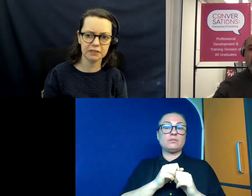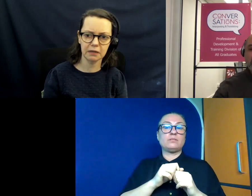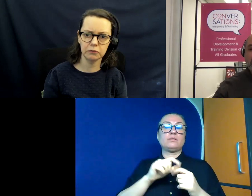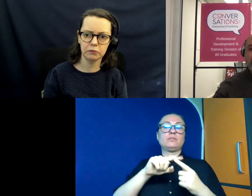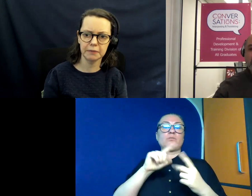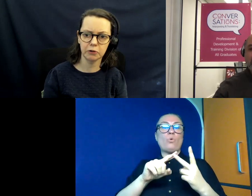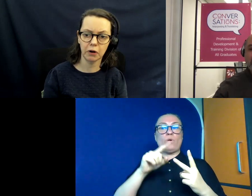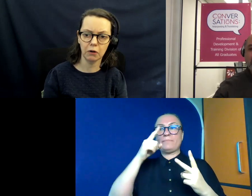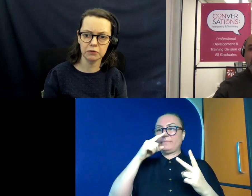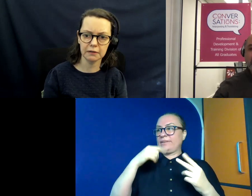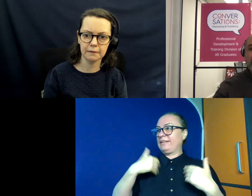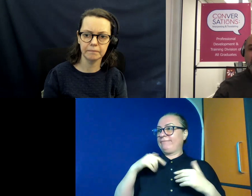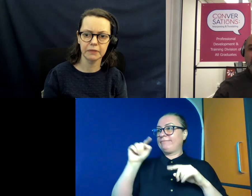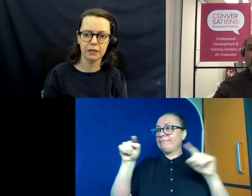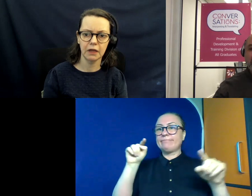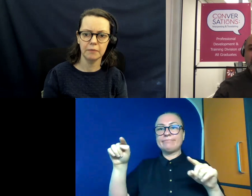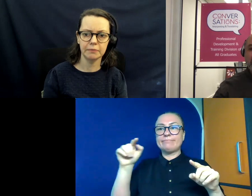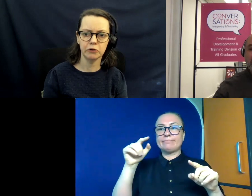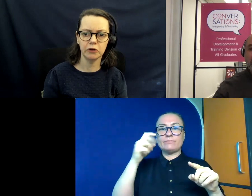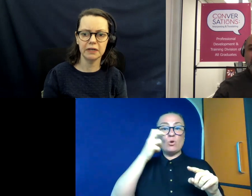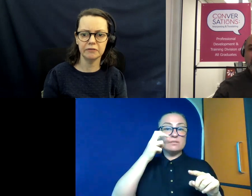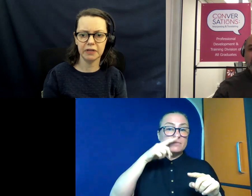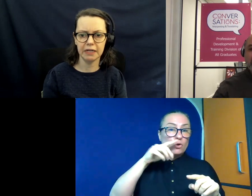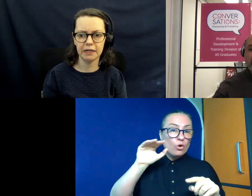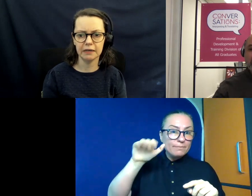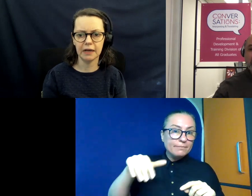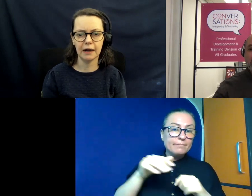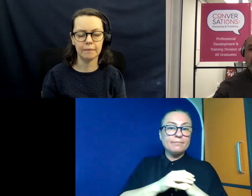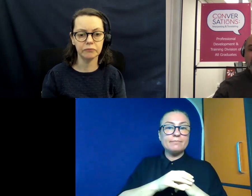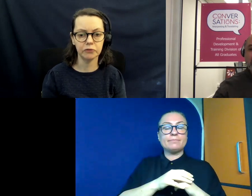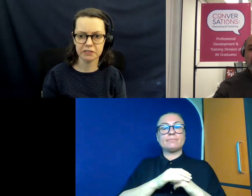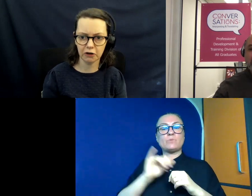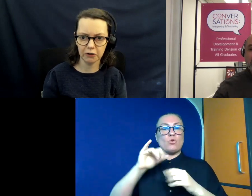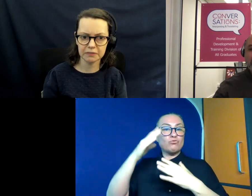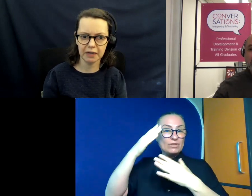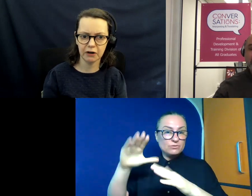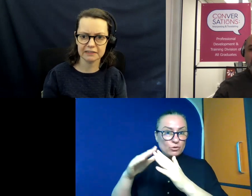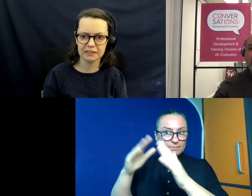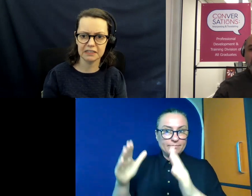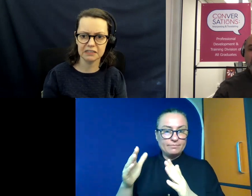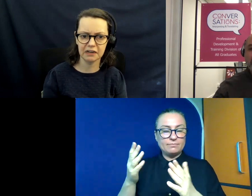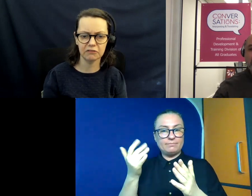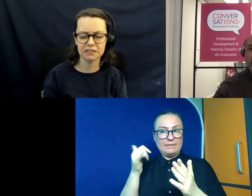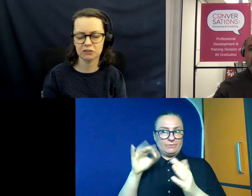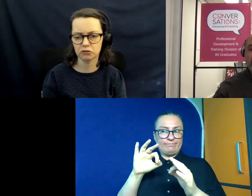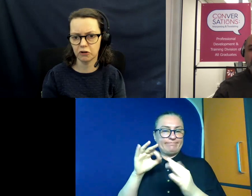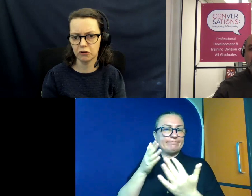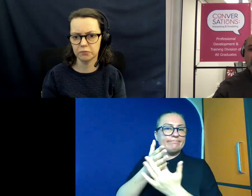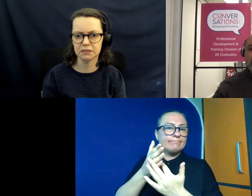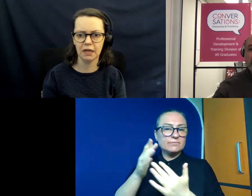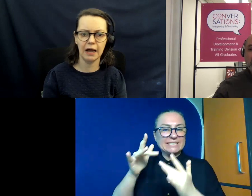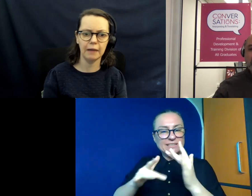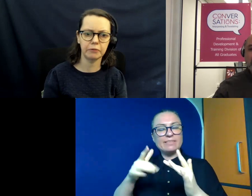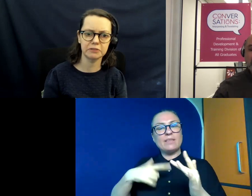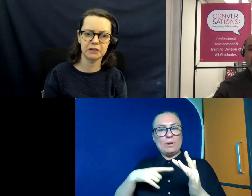For example, people who are older, people who live in nursing homes may not access the internet, residential